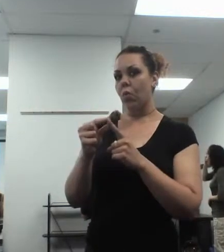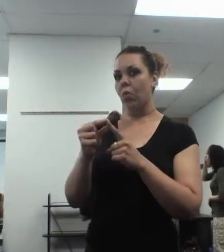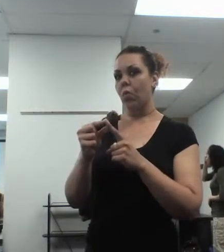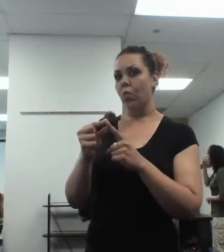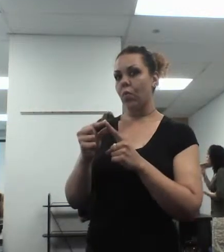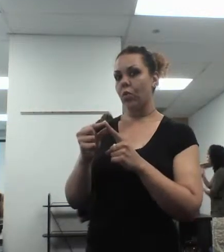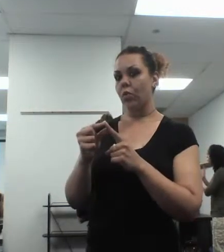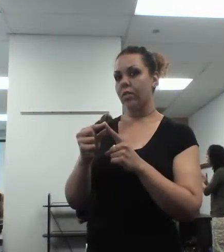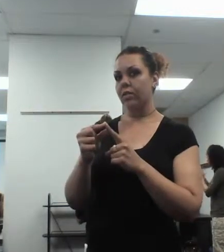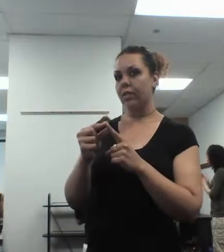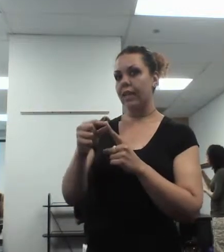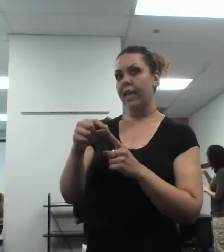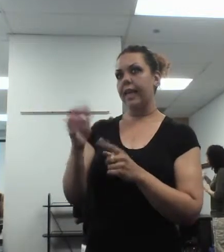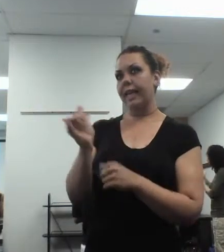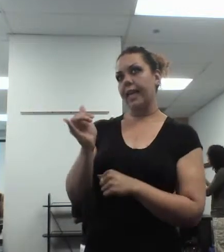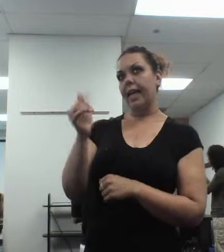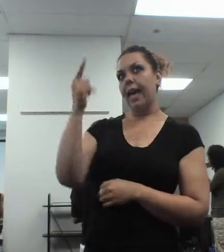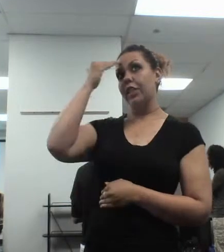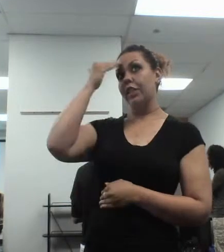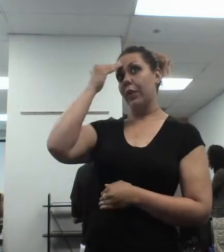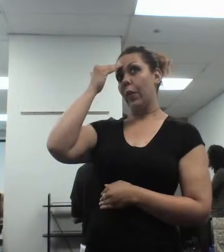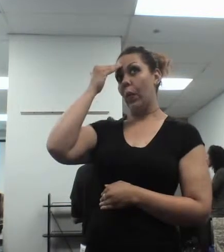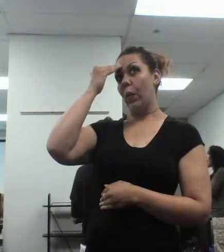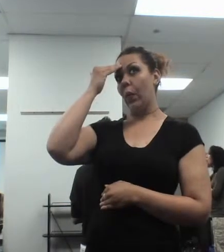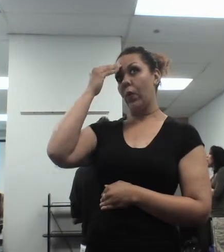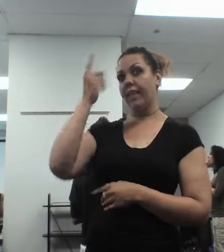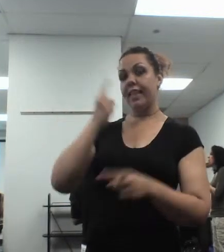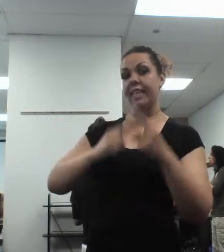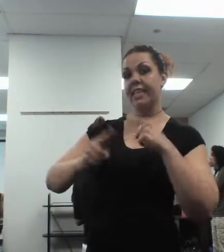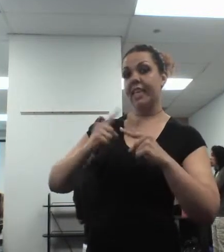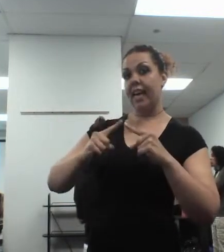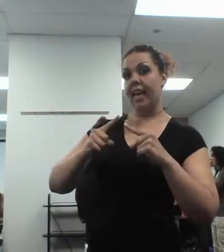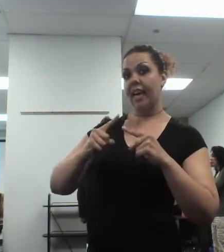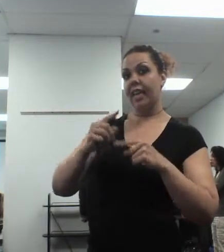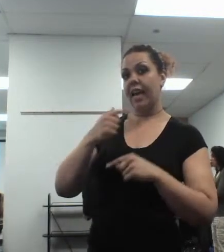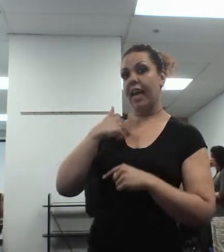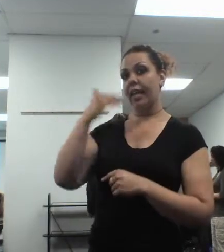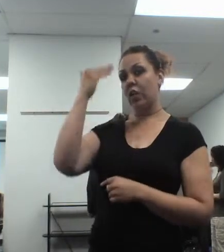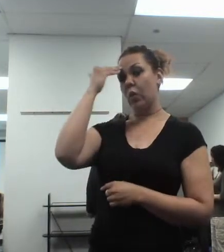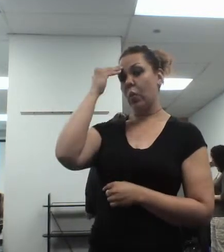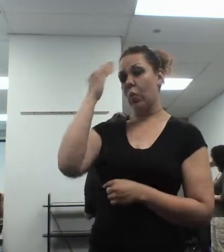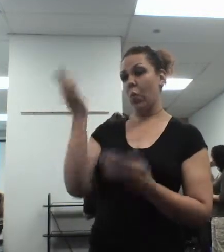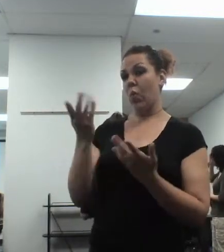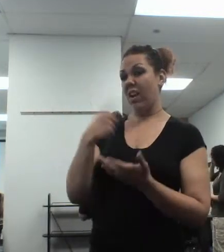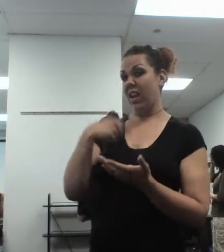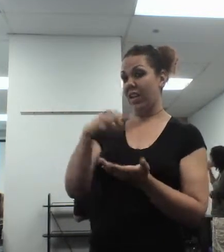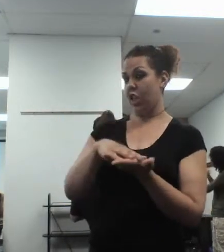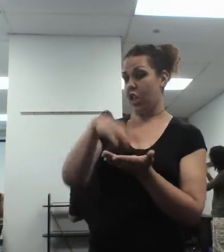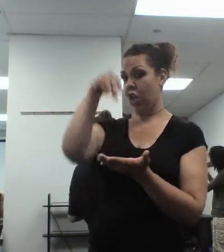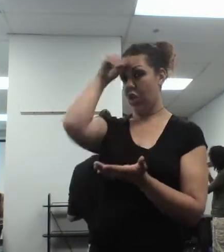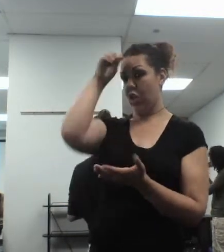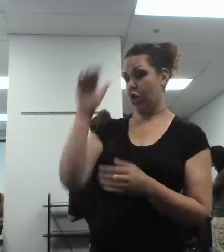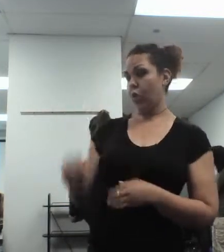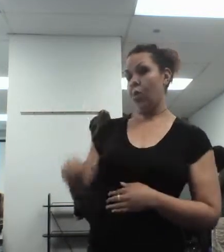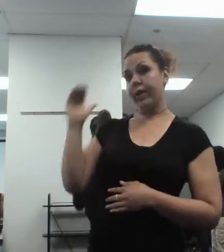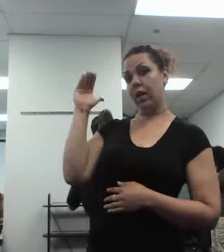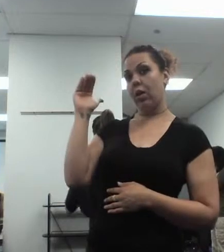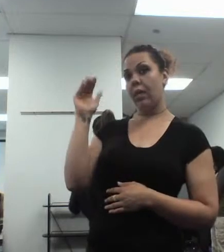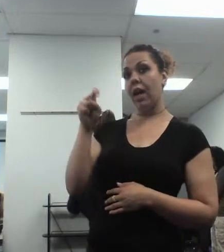the general sign, or I know what I grew up learning. So is circumstances like that, what should I do? Should I use as many signs as possible